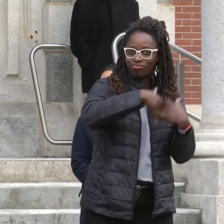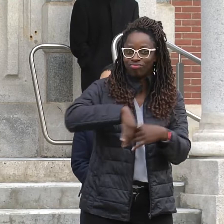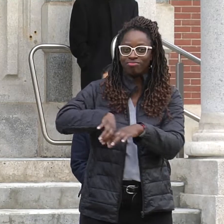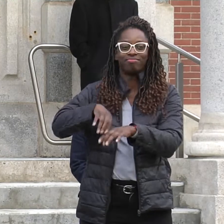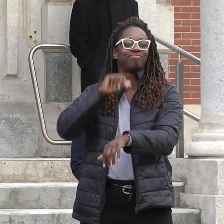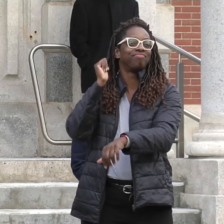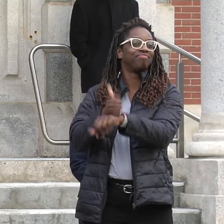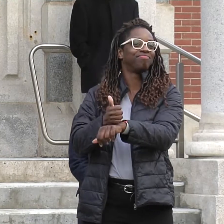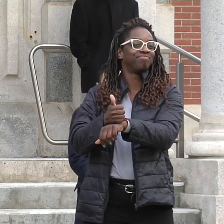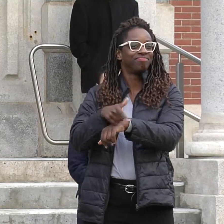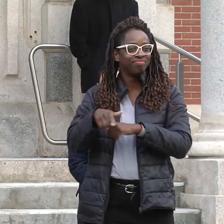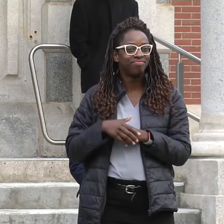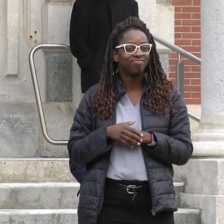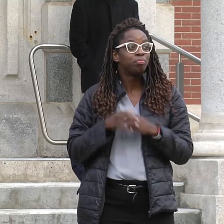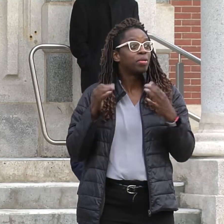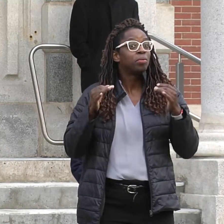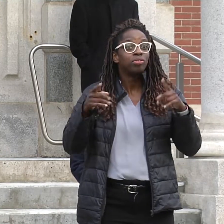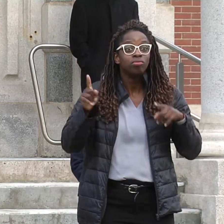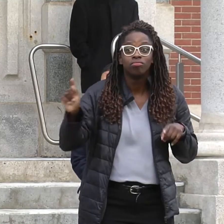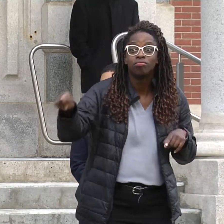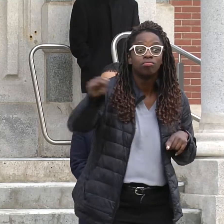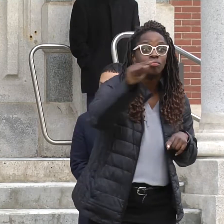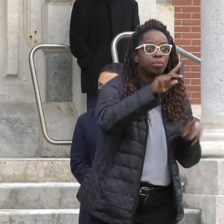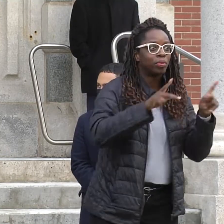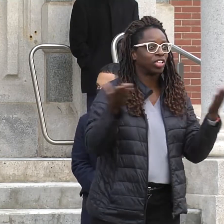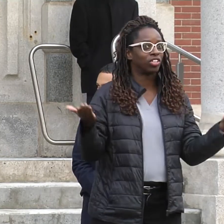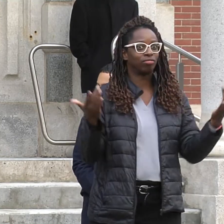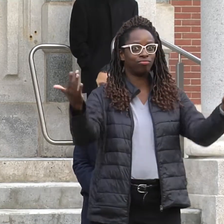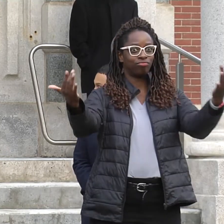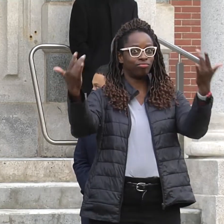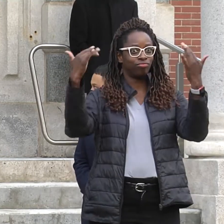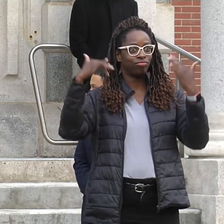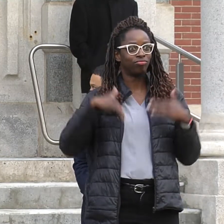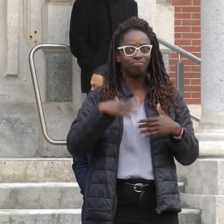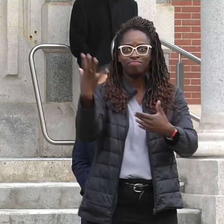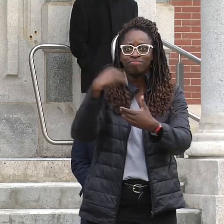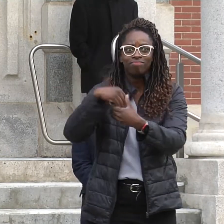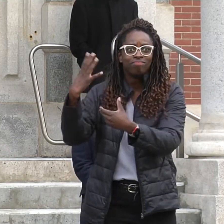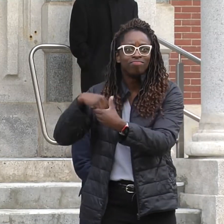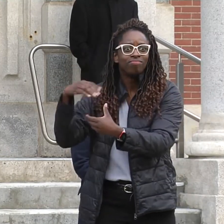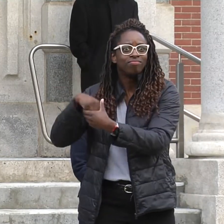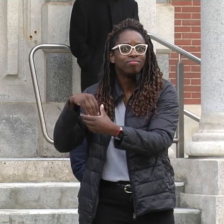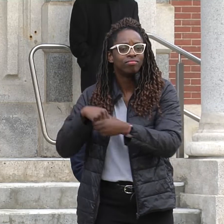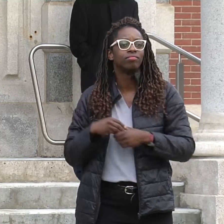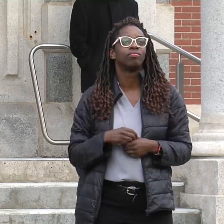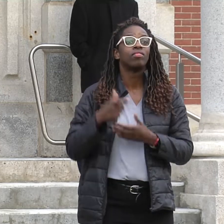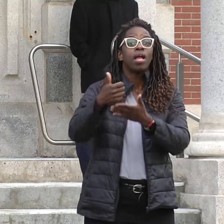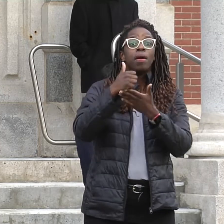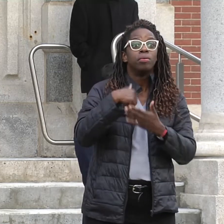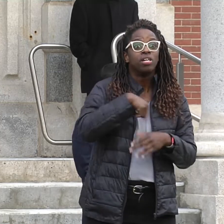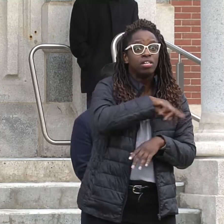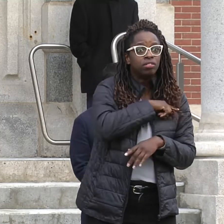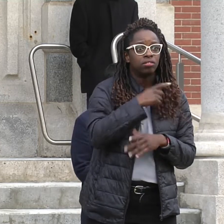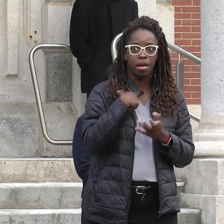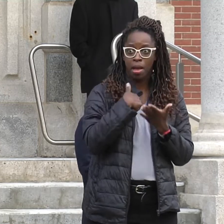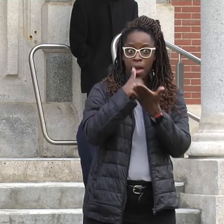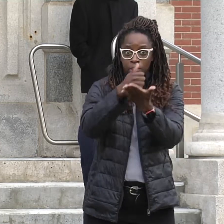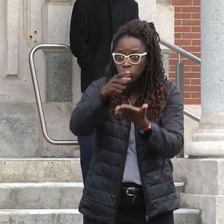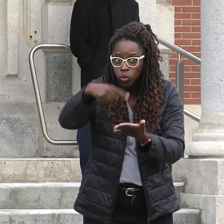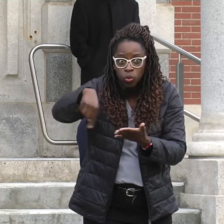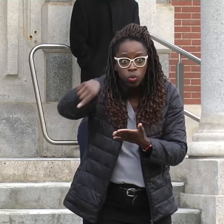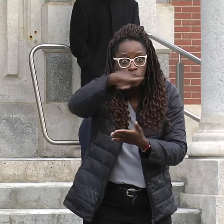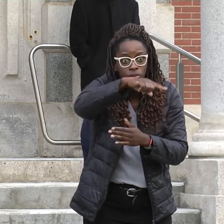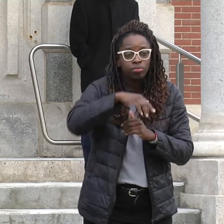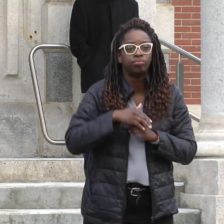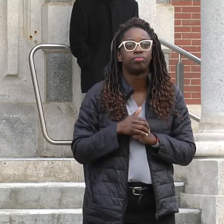played a role in creating this and helping us and helping Matthew get to this point of having this amazing artwork here for everyone